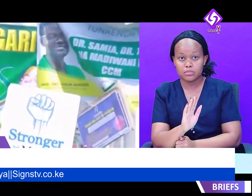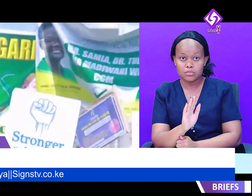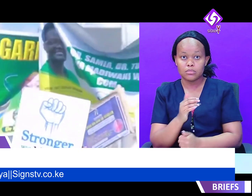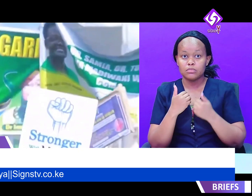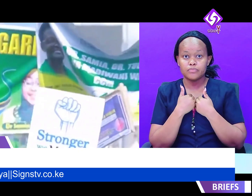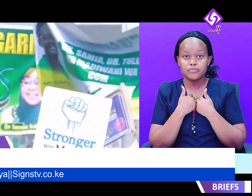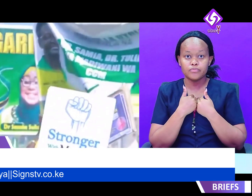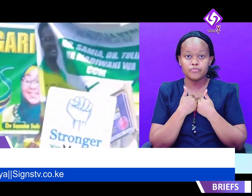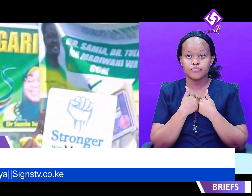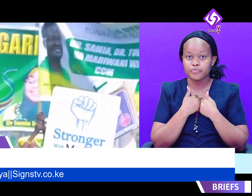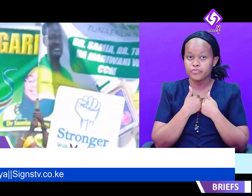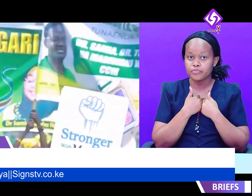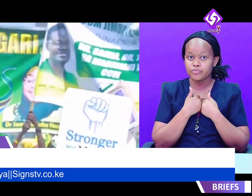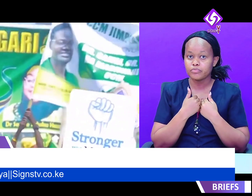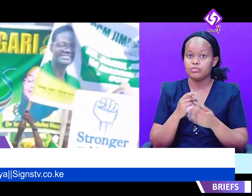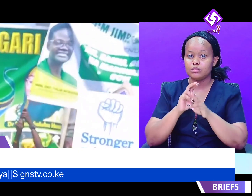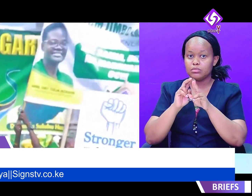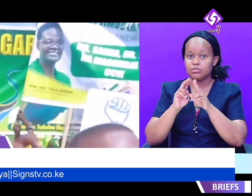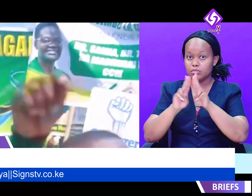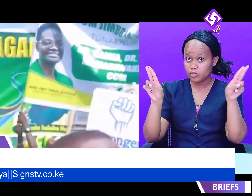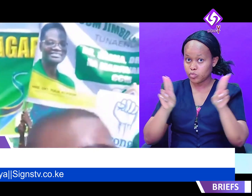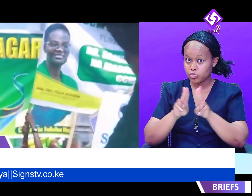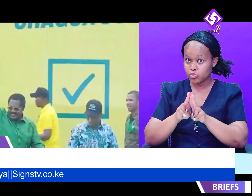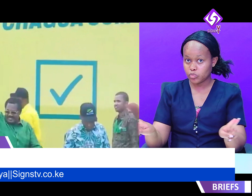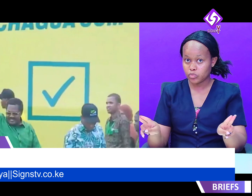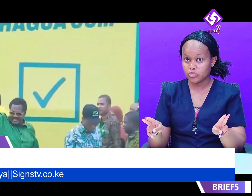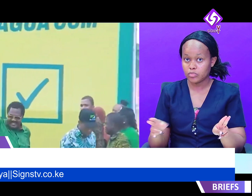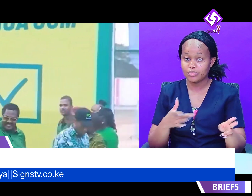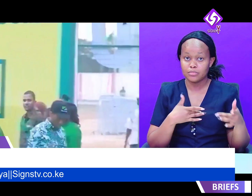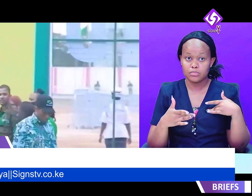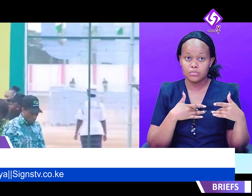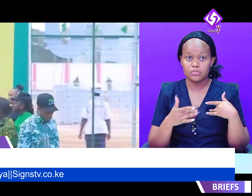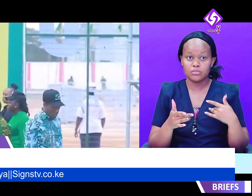The presidential vote proceeding without the presence